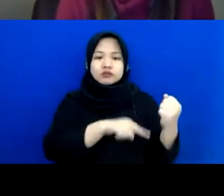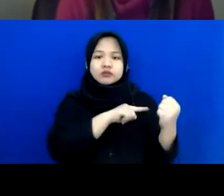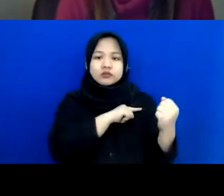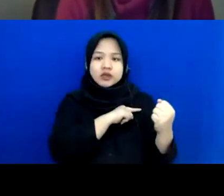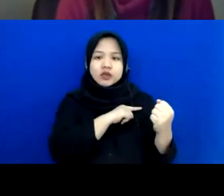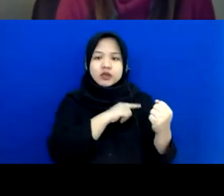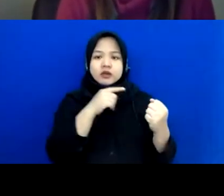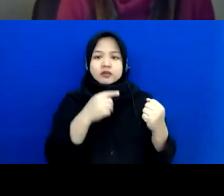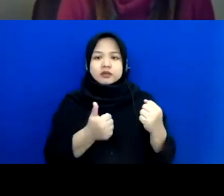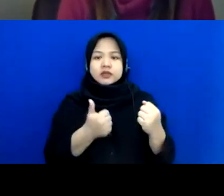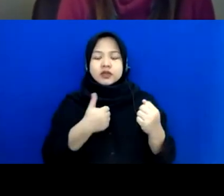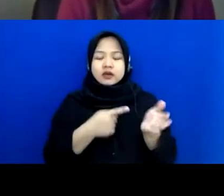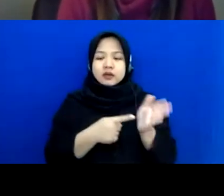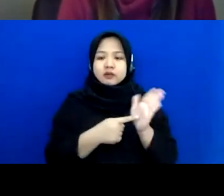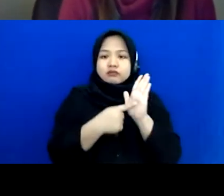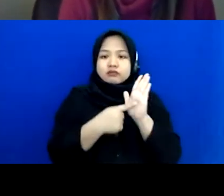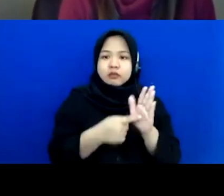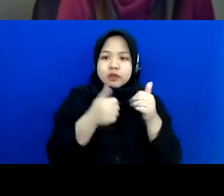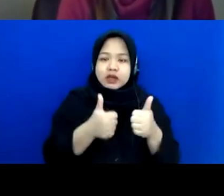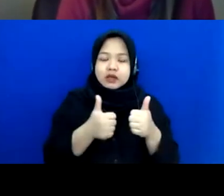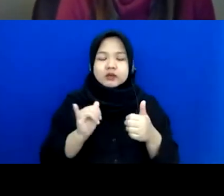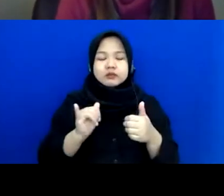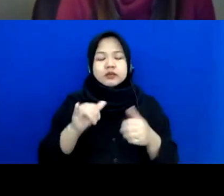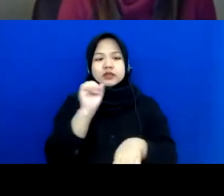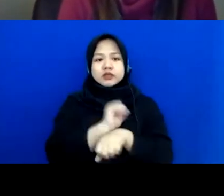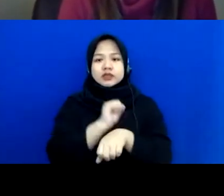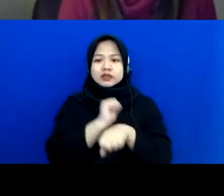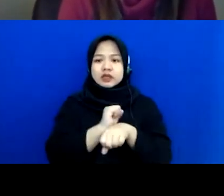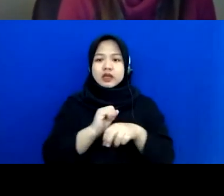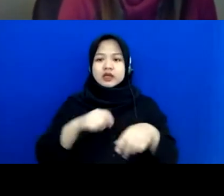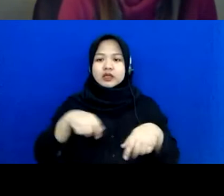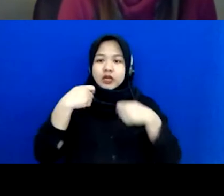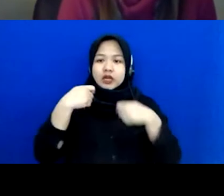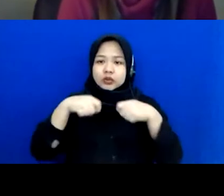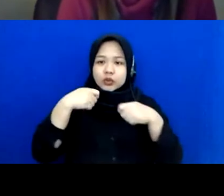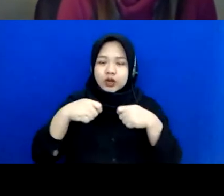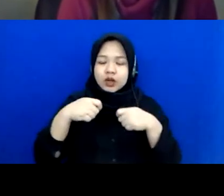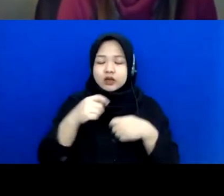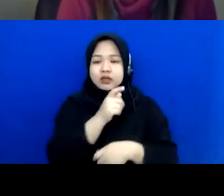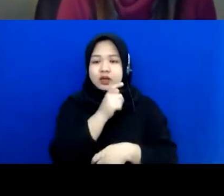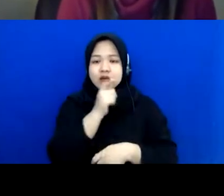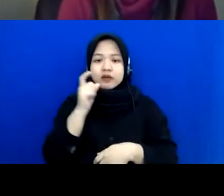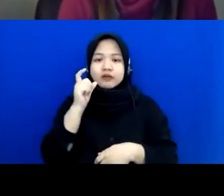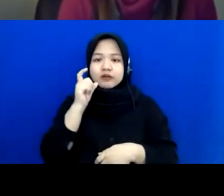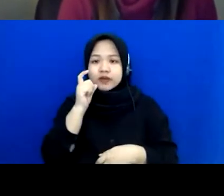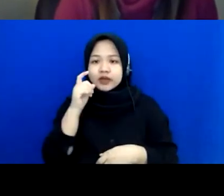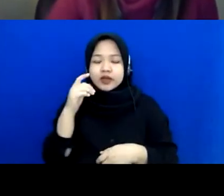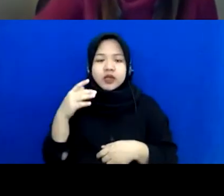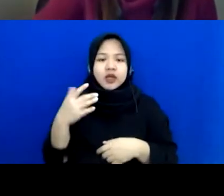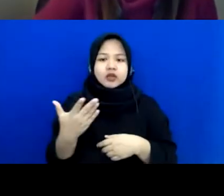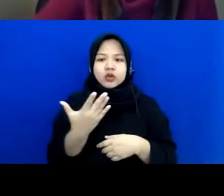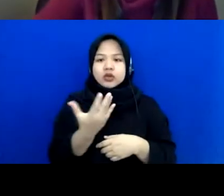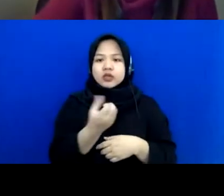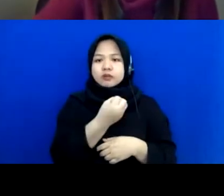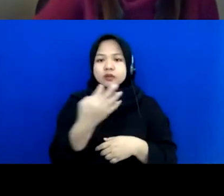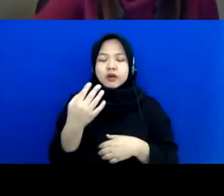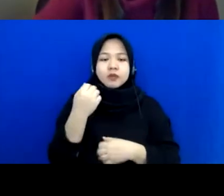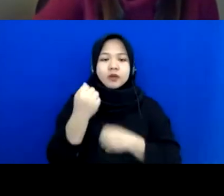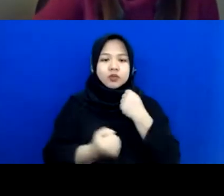high performing restaurants, coffee shops, bakeries, and a wide variety of other companies.